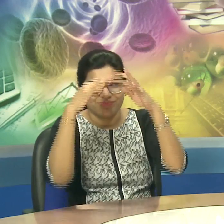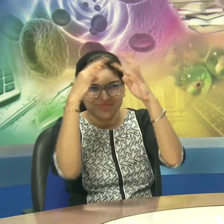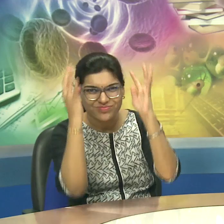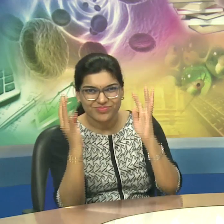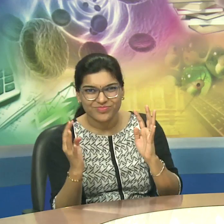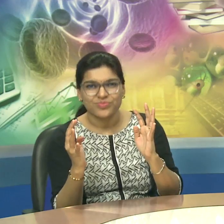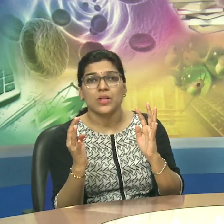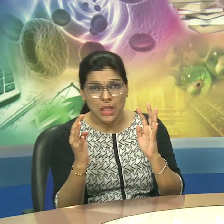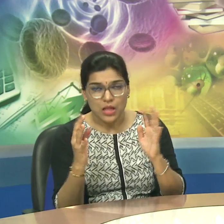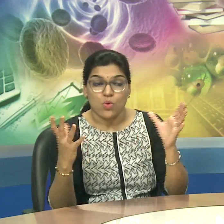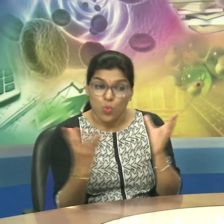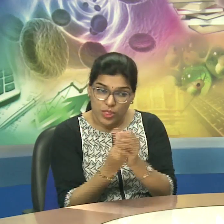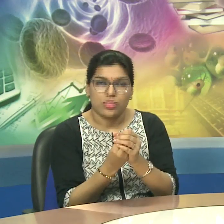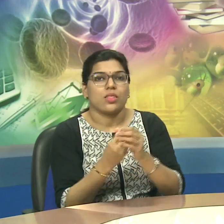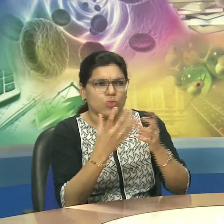colony and would ask the